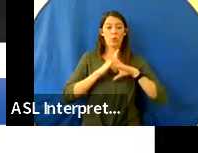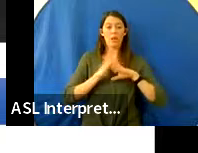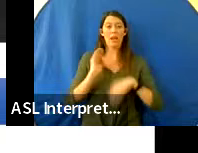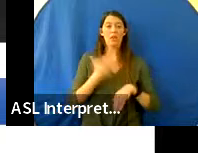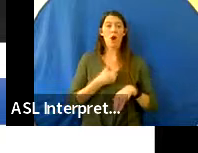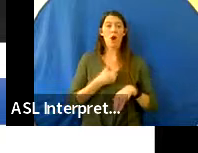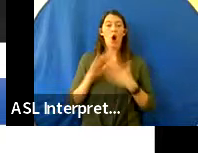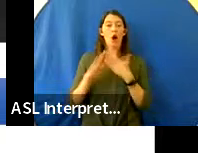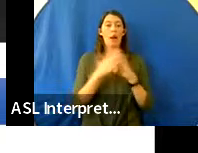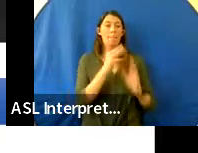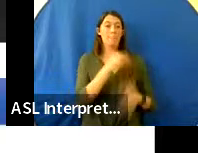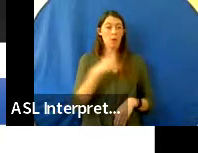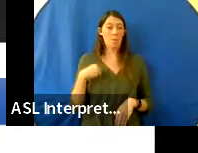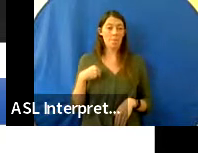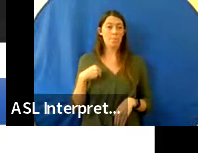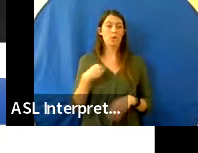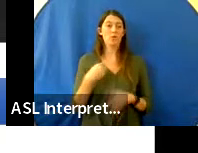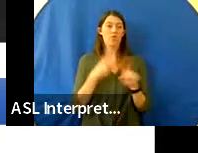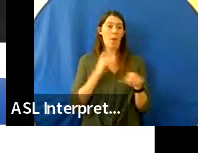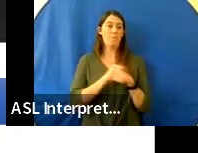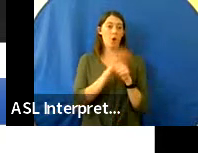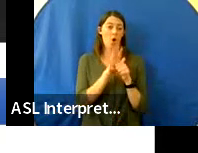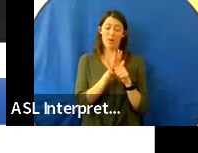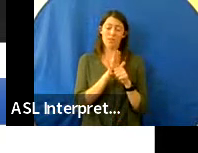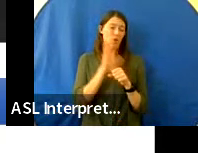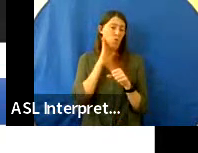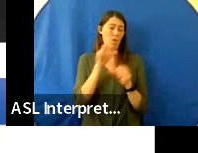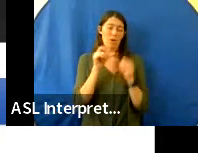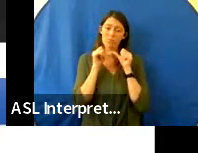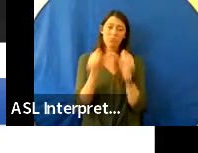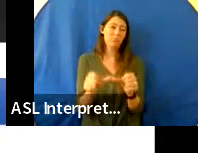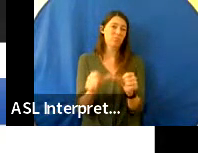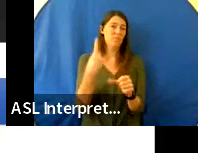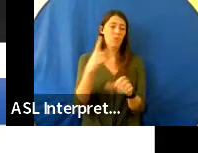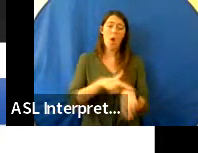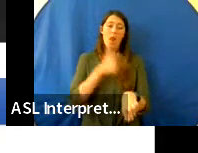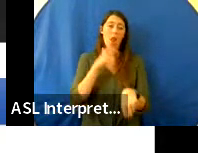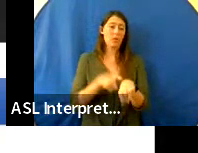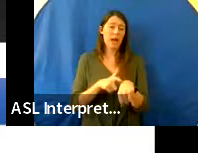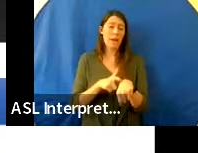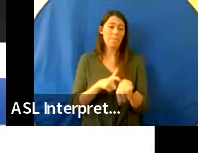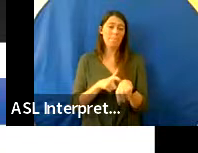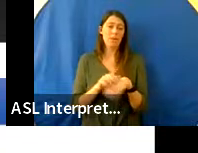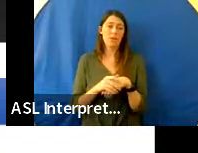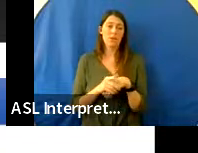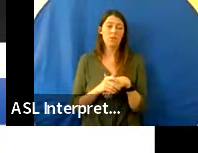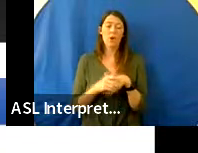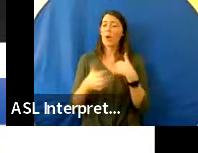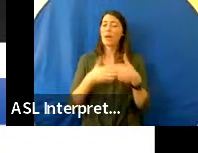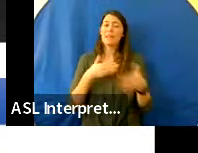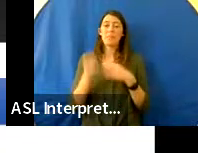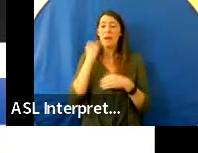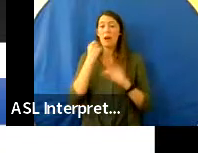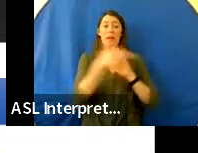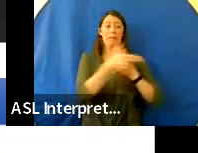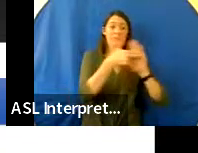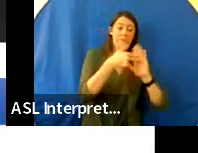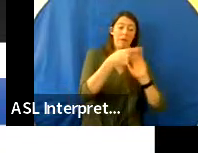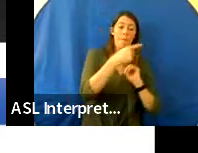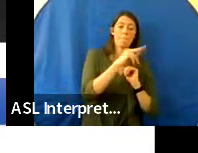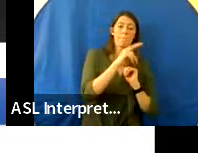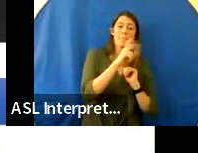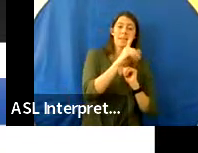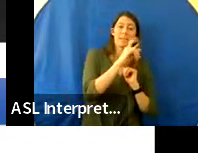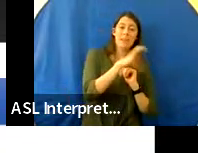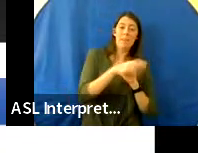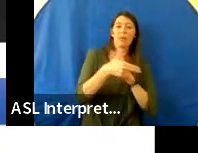long time, regardless of whether, the technical definition of, pandemic or epidemic is met. Mm-hmm.